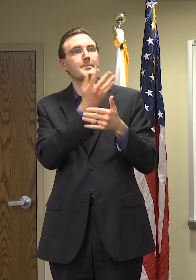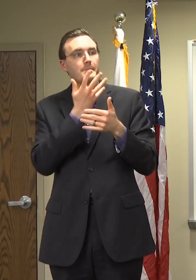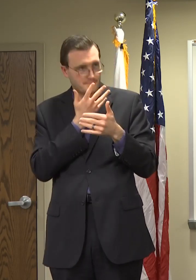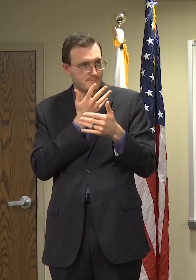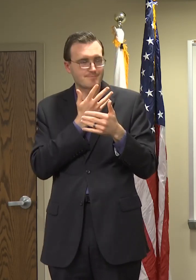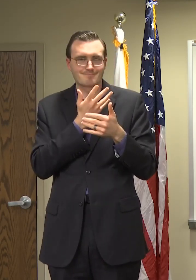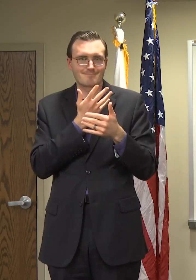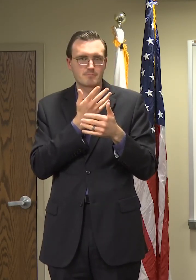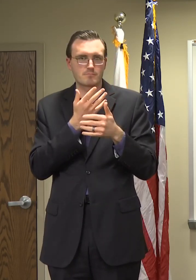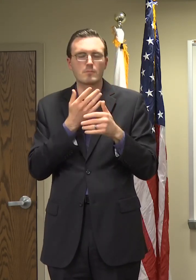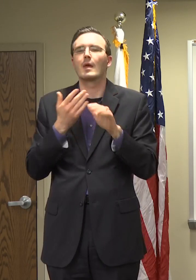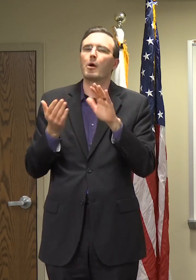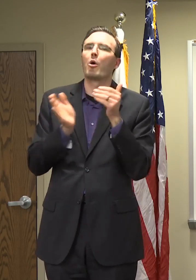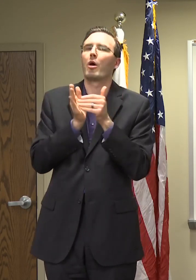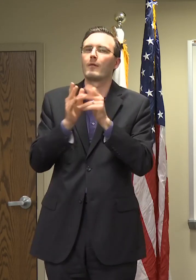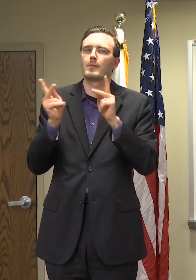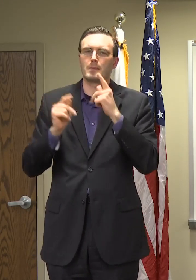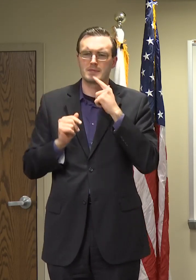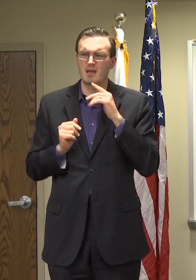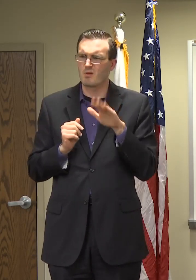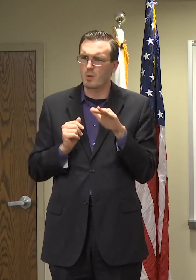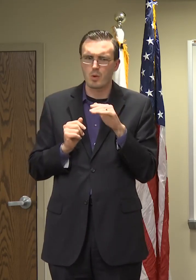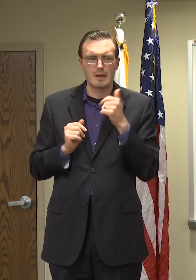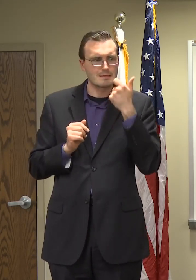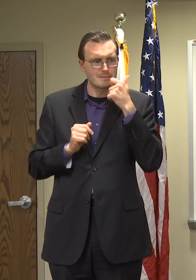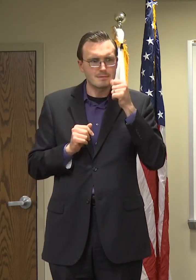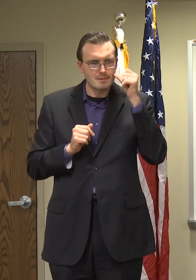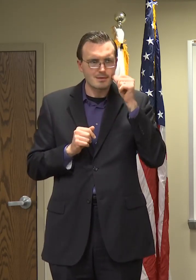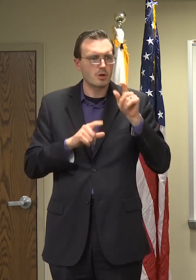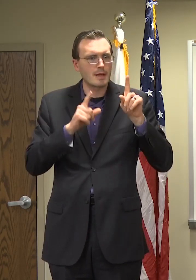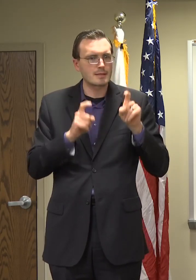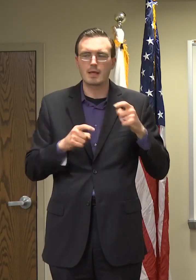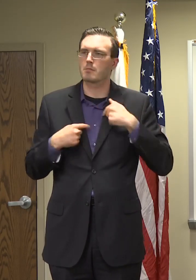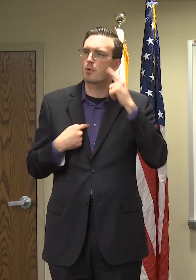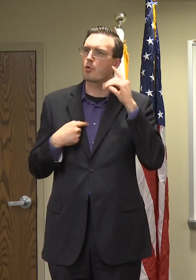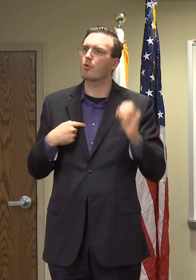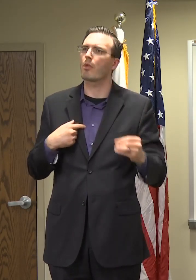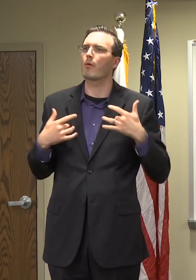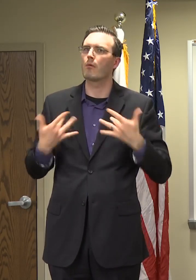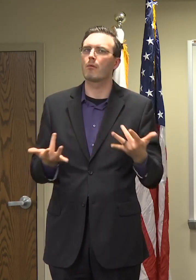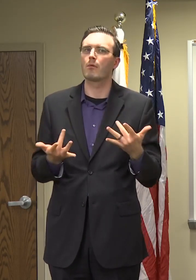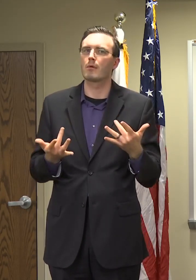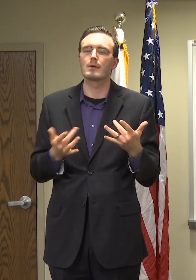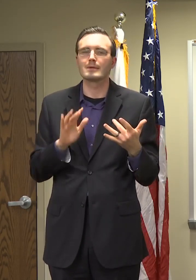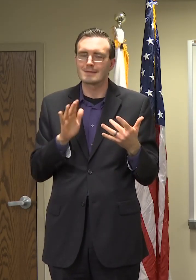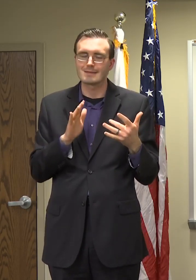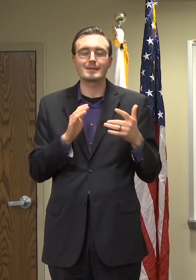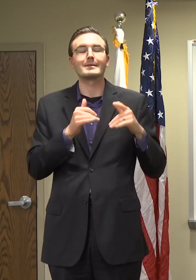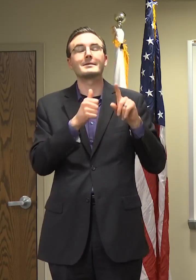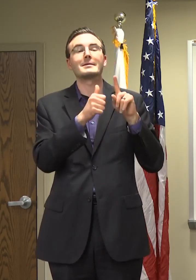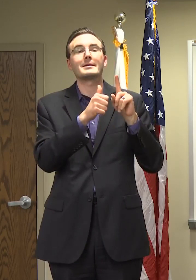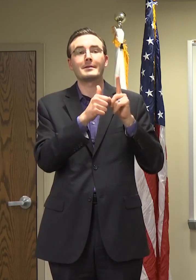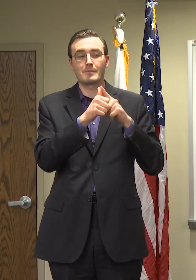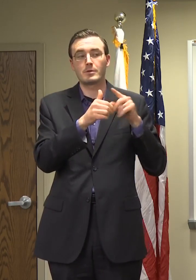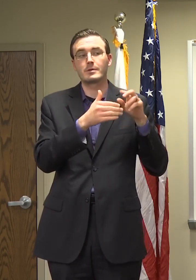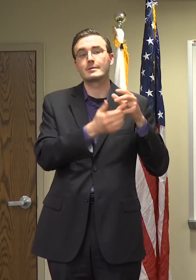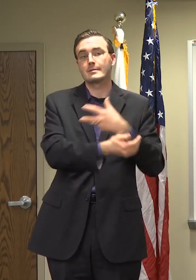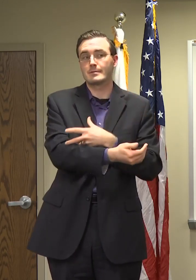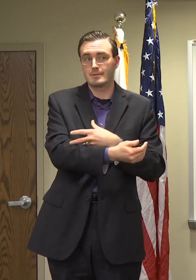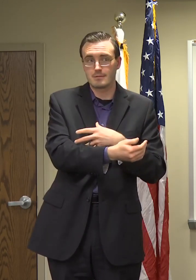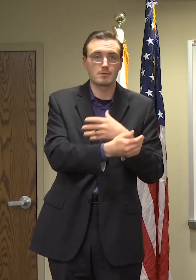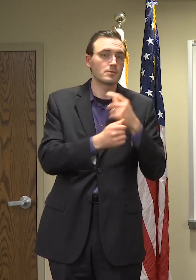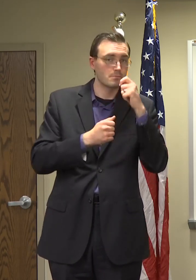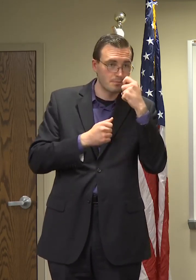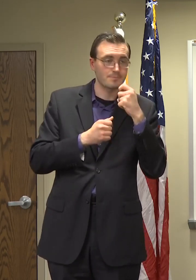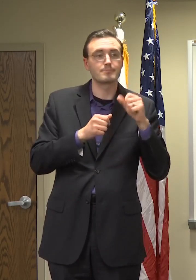had the test yesterday, no one's contacted me yet, and it's not until the test result drops to us in the system. So again,